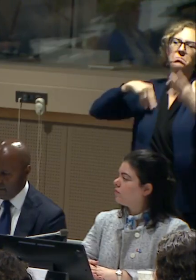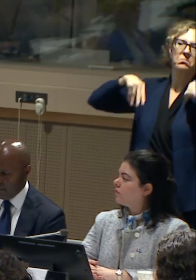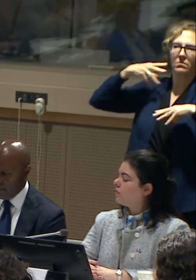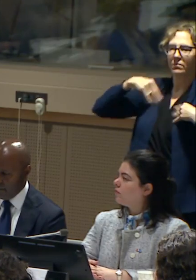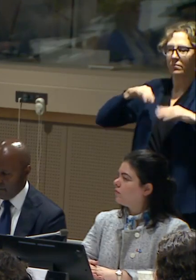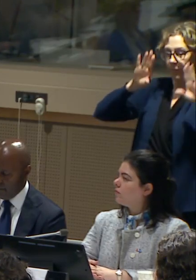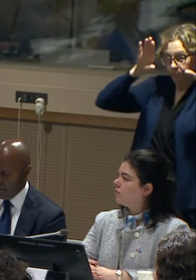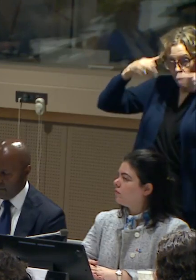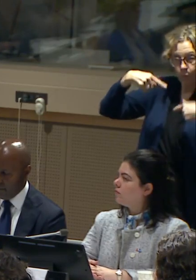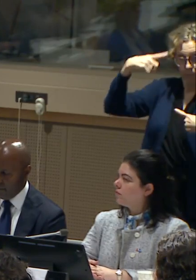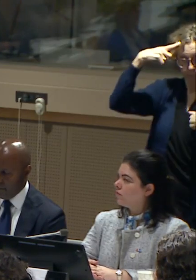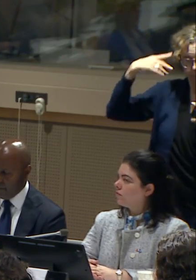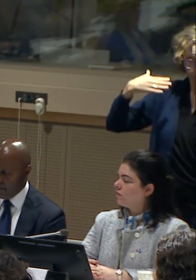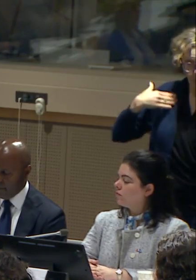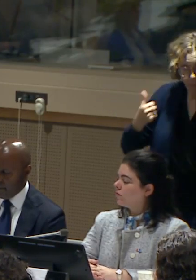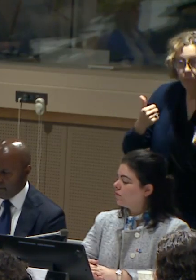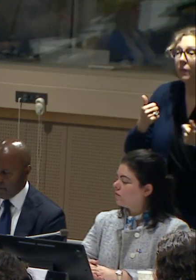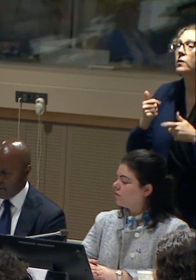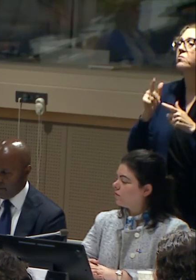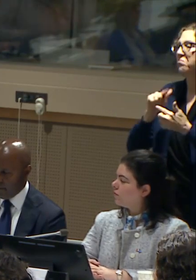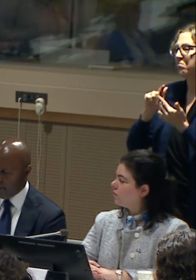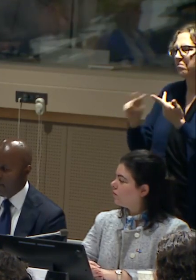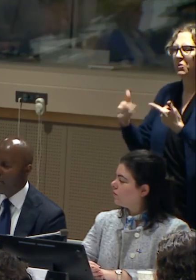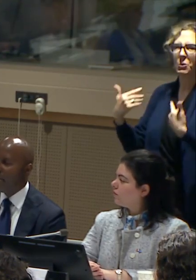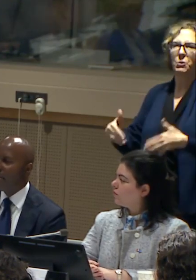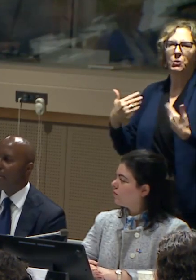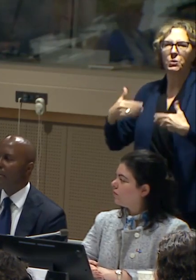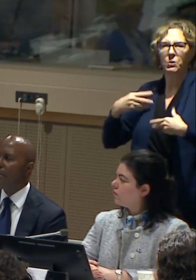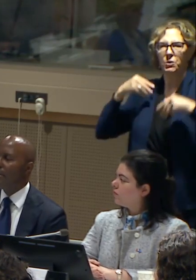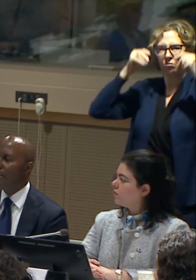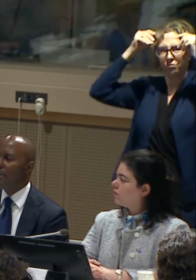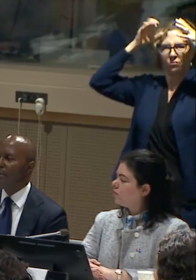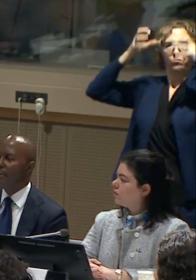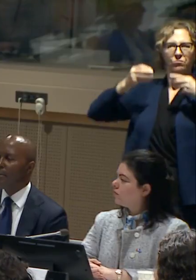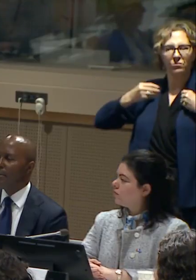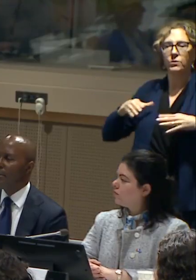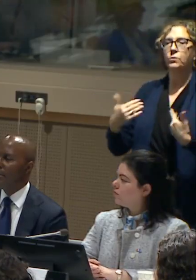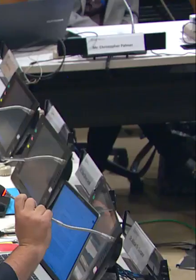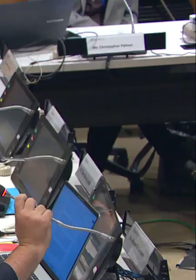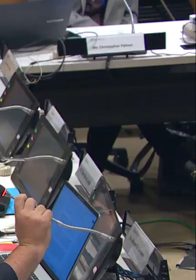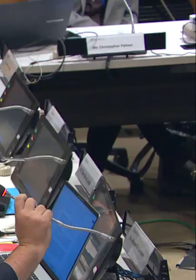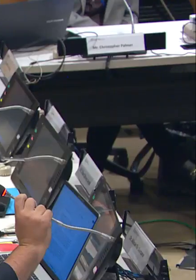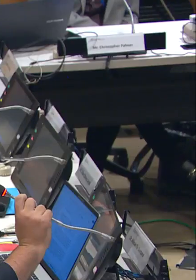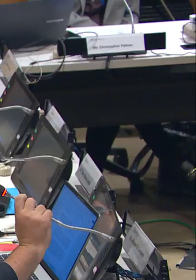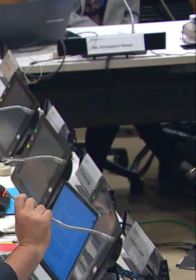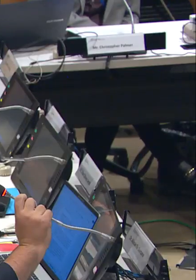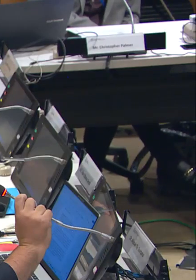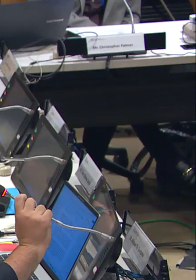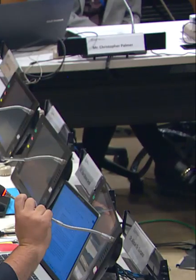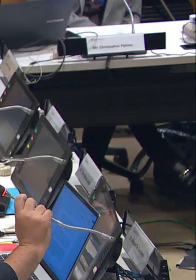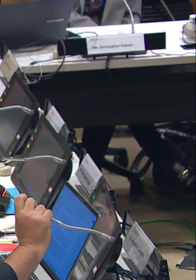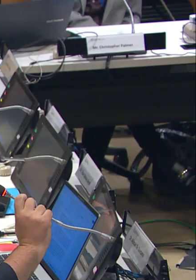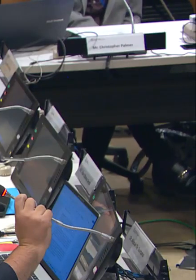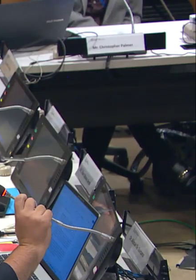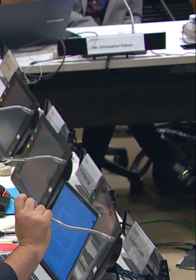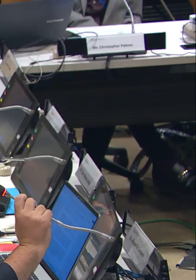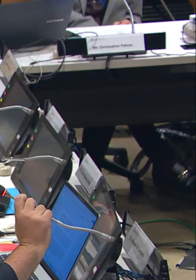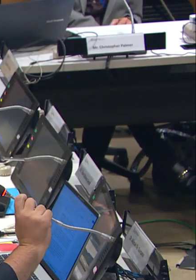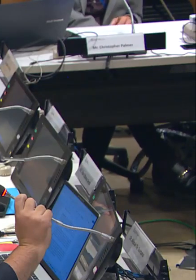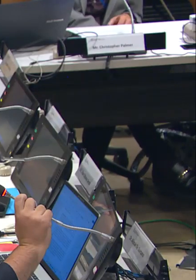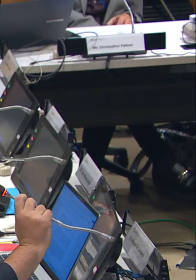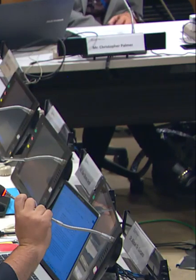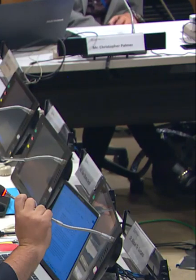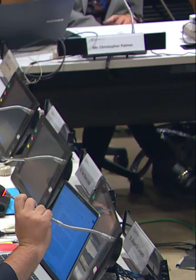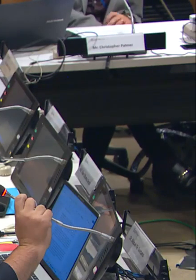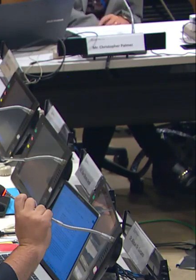health. His academic background is in mental health science from the UK, has also focused on mild cognitive impairment